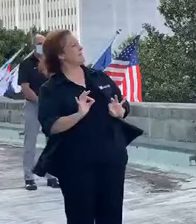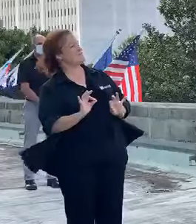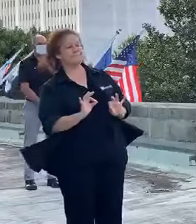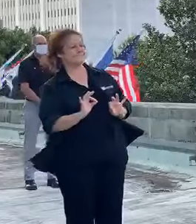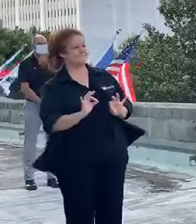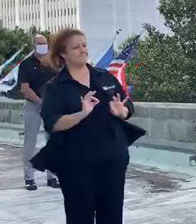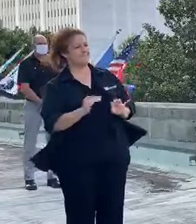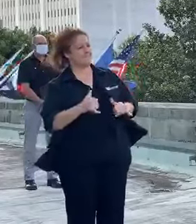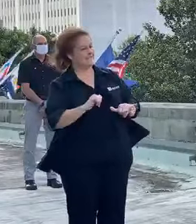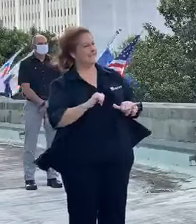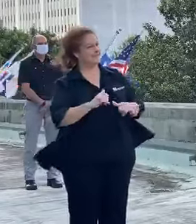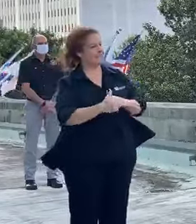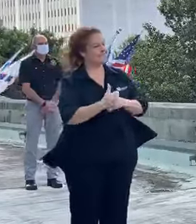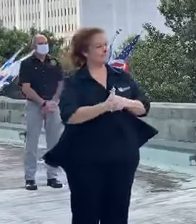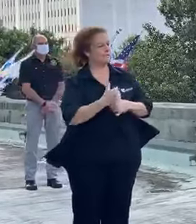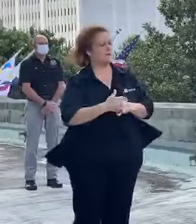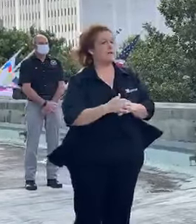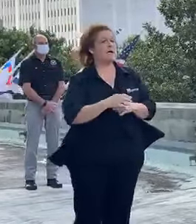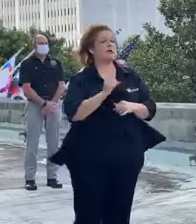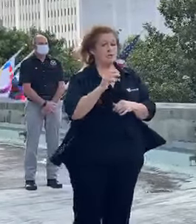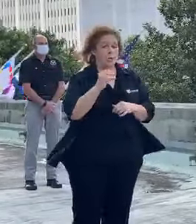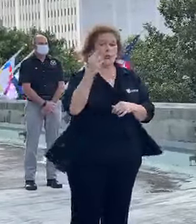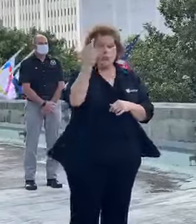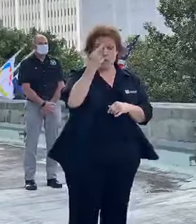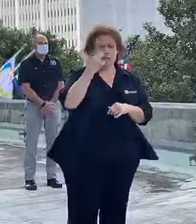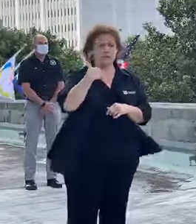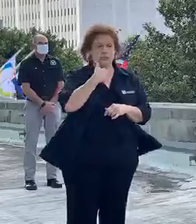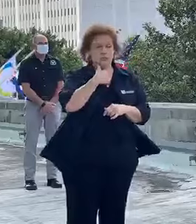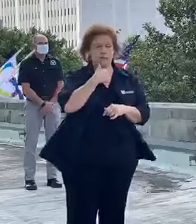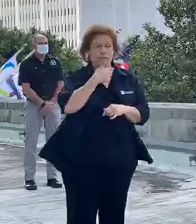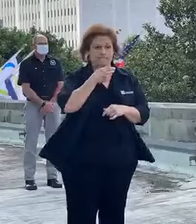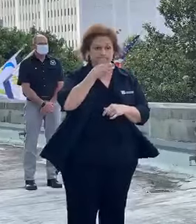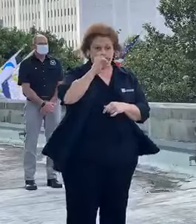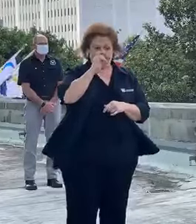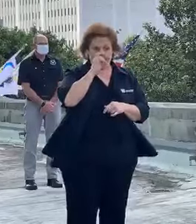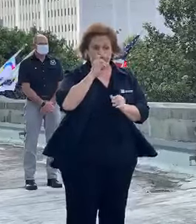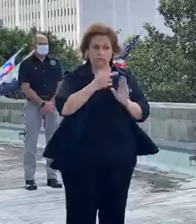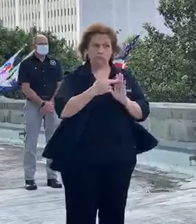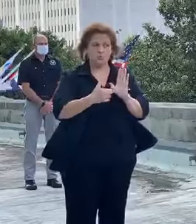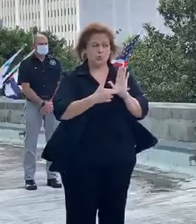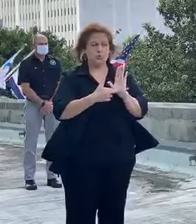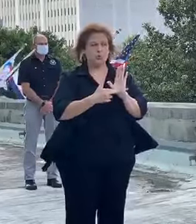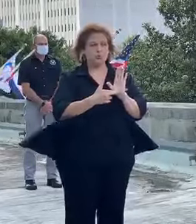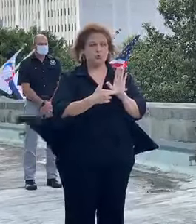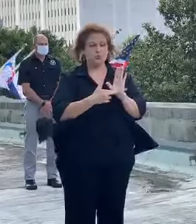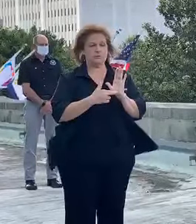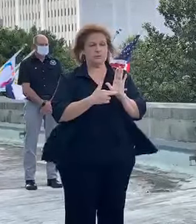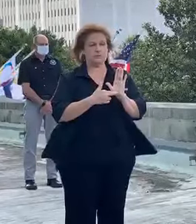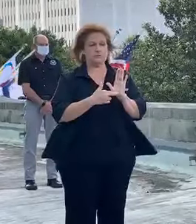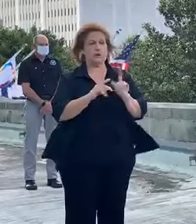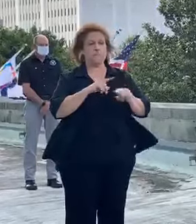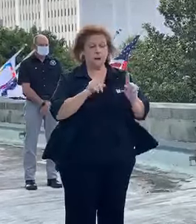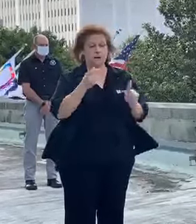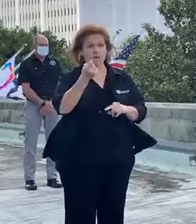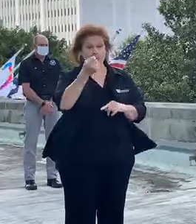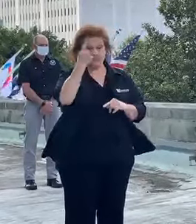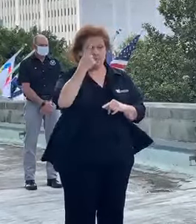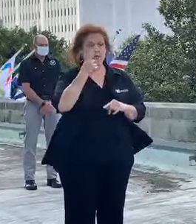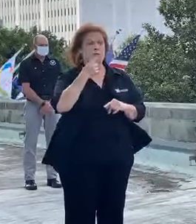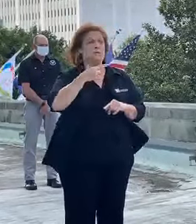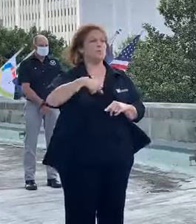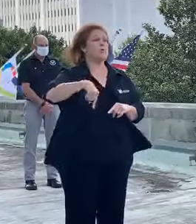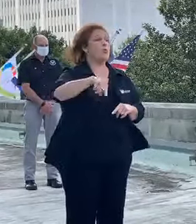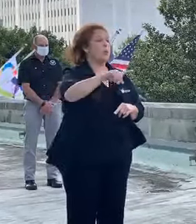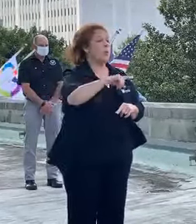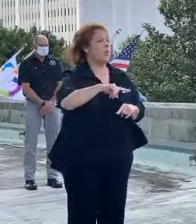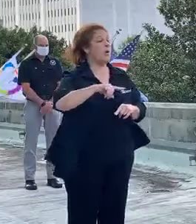our extra restrictions are designed to mitigate some of these risks. Ultimately, though, it is up to each and every one of us to